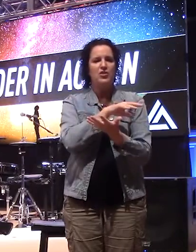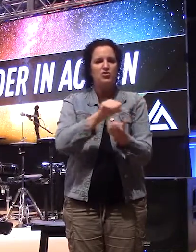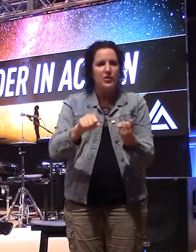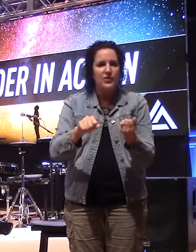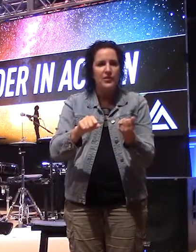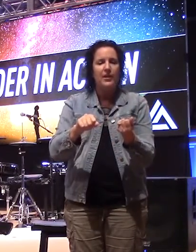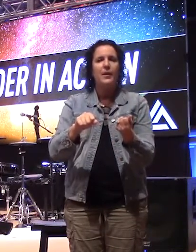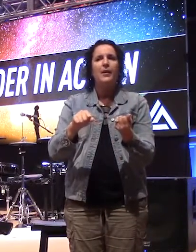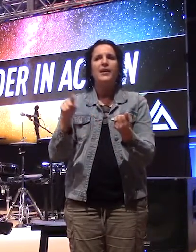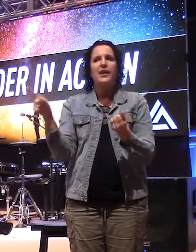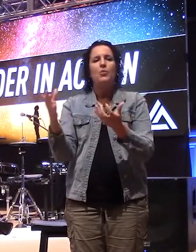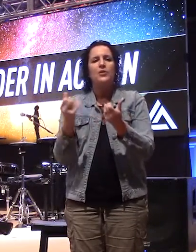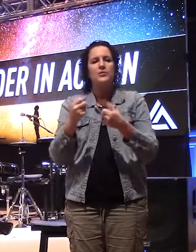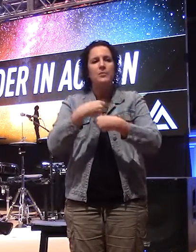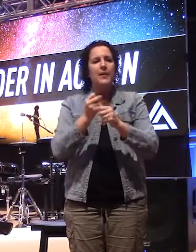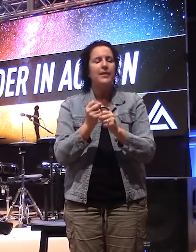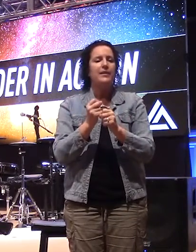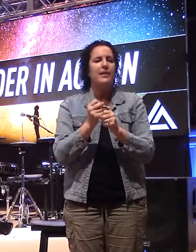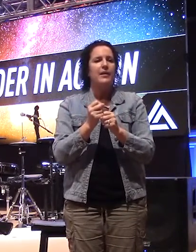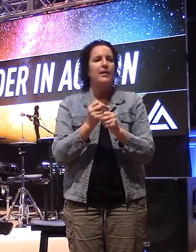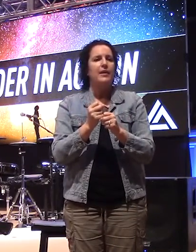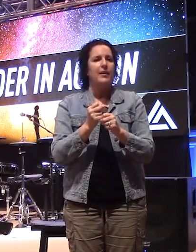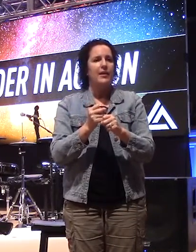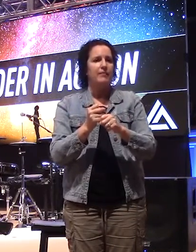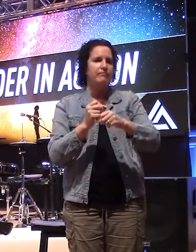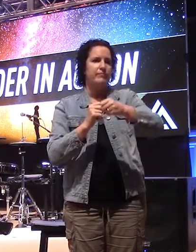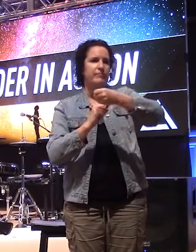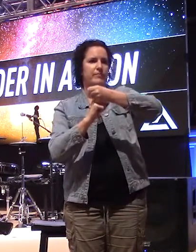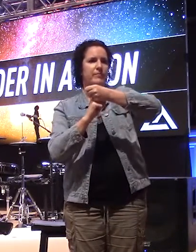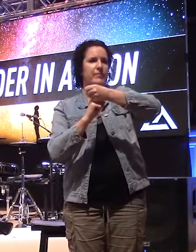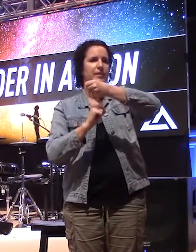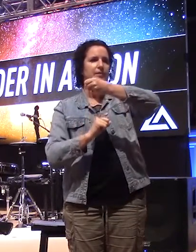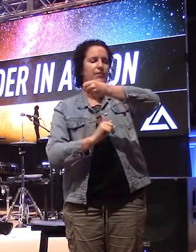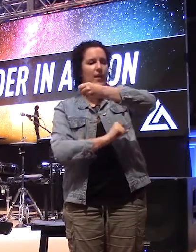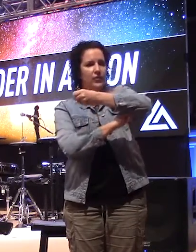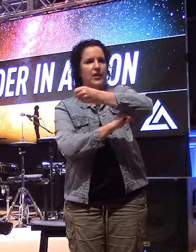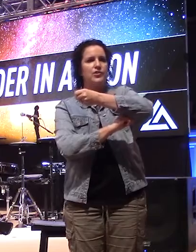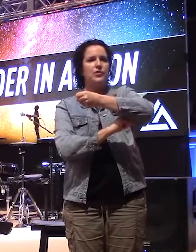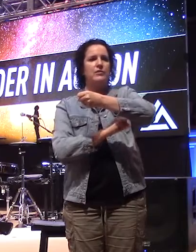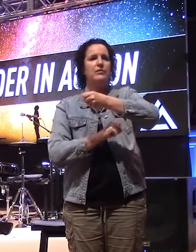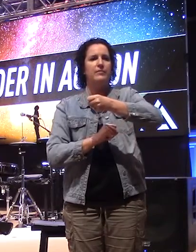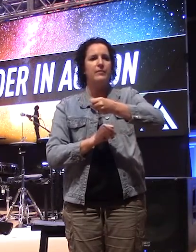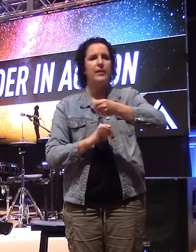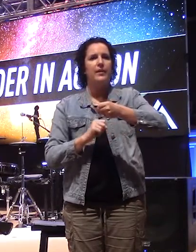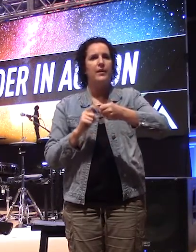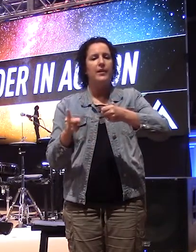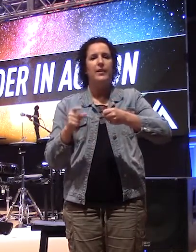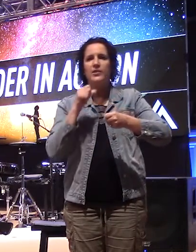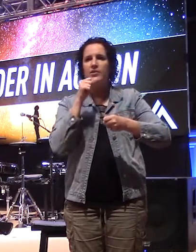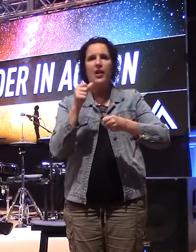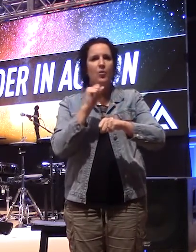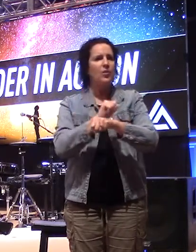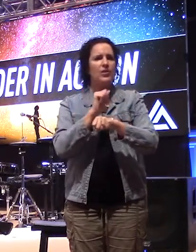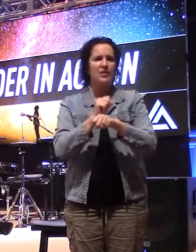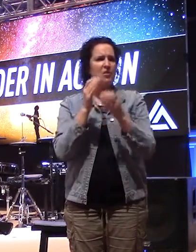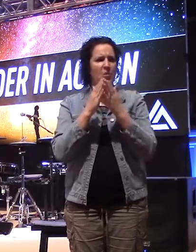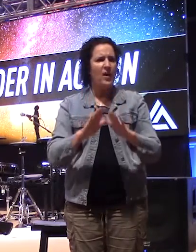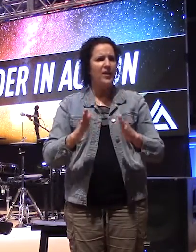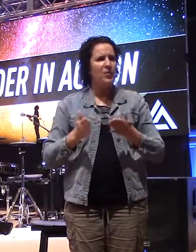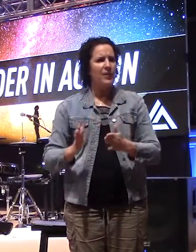a permanent building. And God does his work in sudden ways. This one kind of goes hand in hand. He does his work in silent